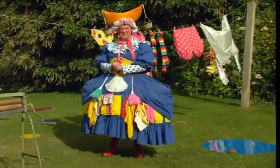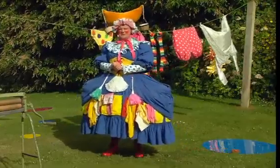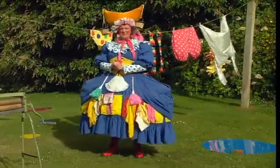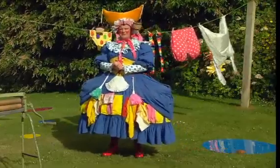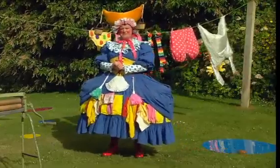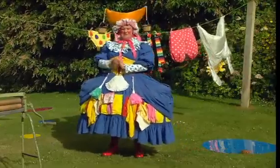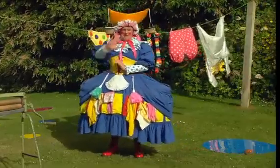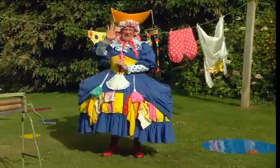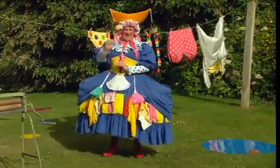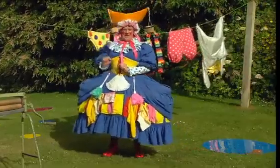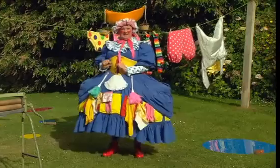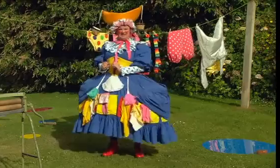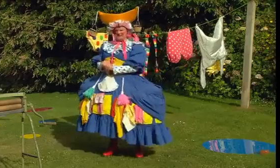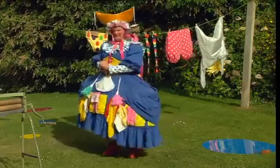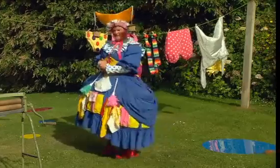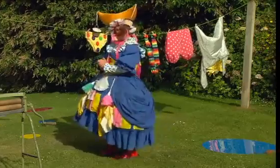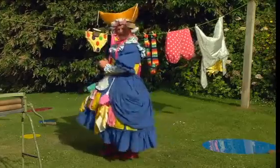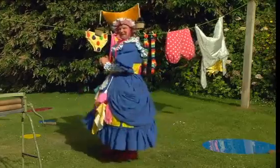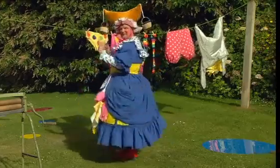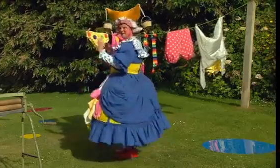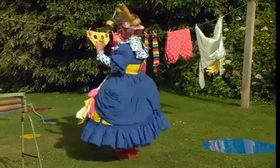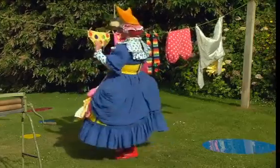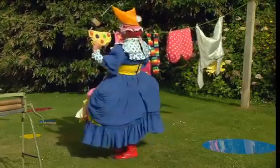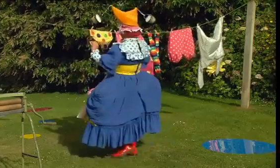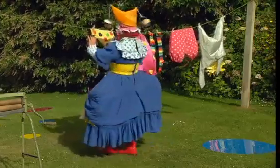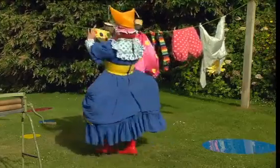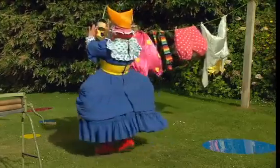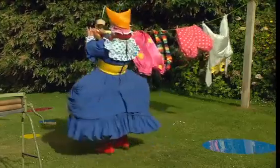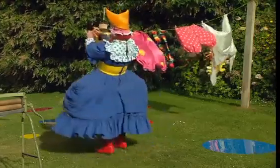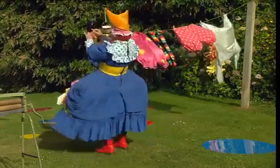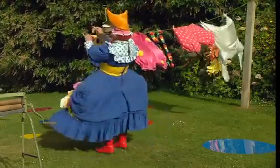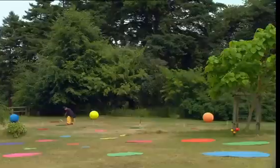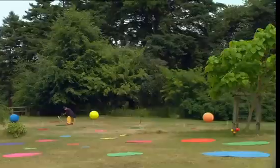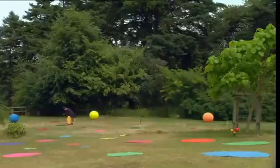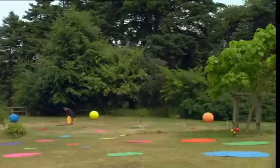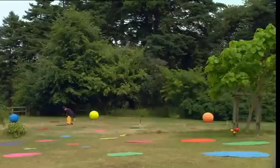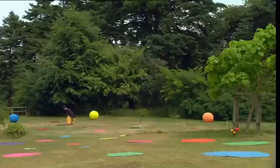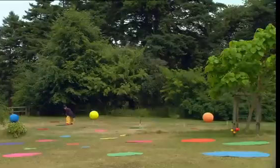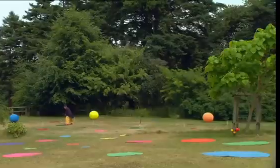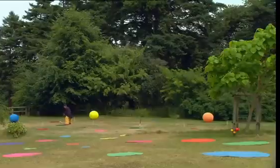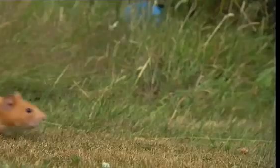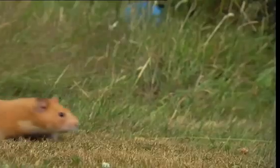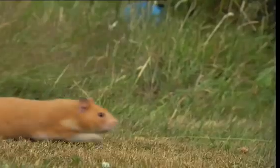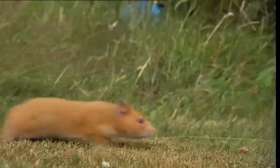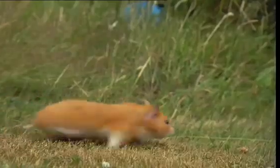Bye. Bye-bye then. Funny thing. Harry, come back. Where are you going